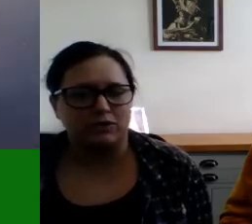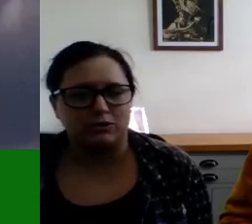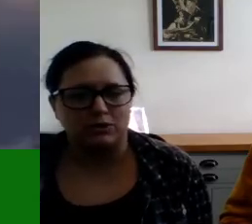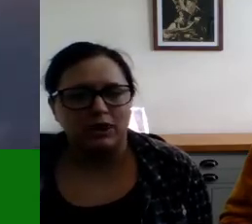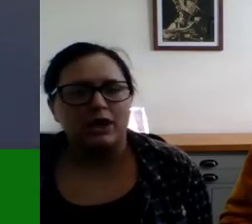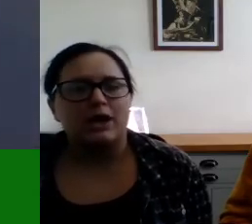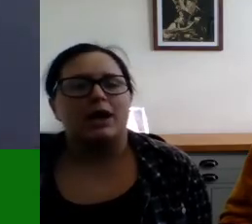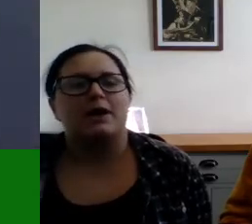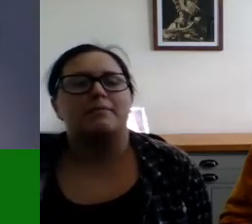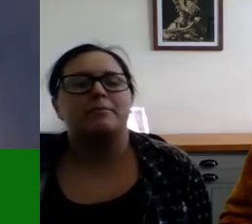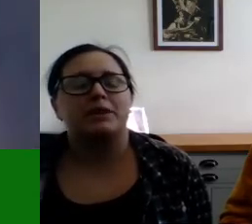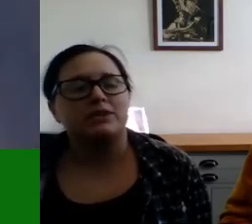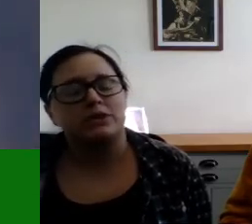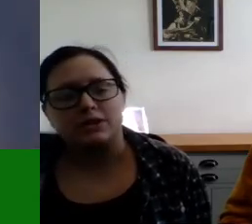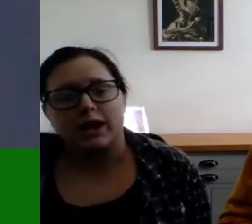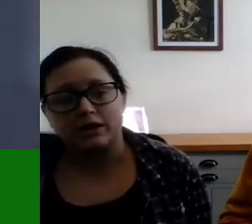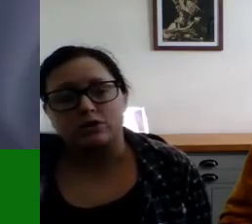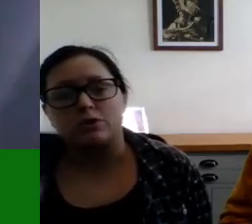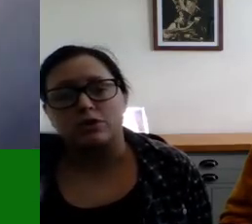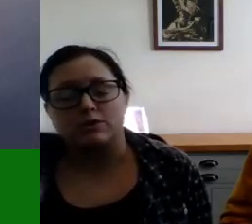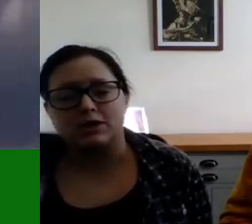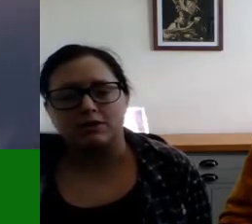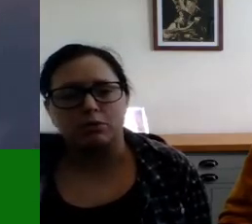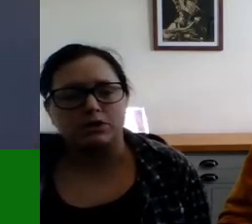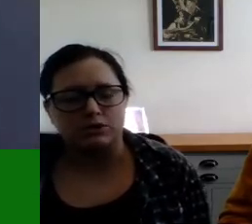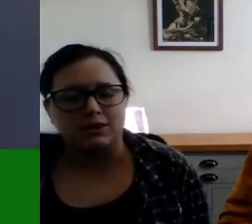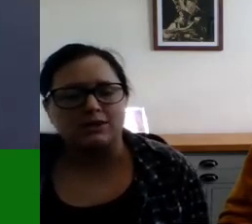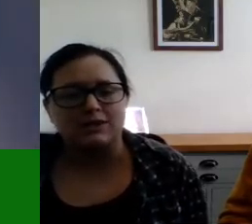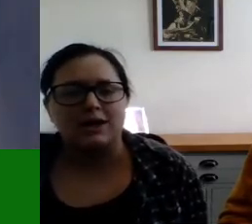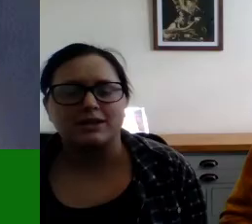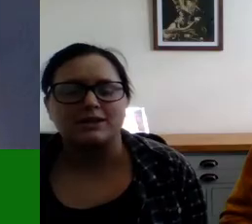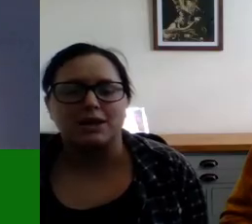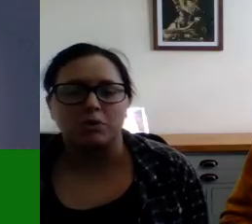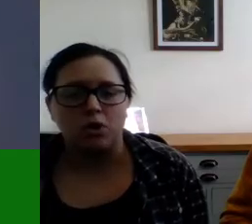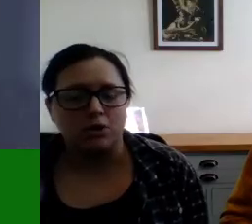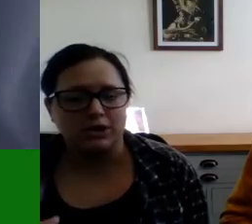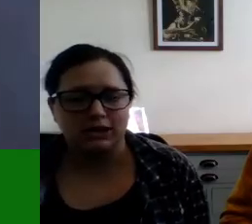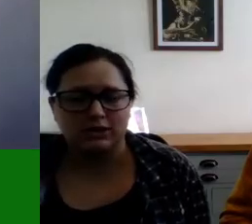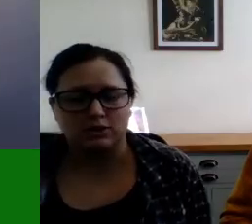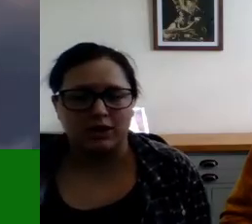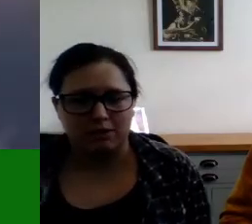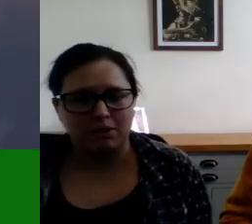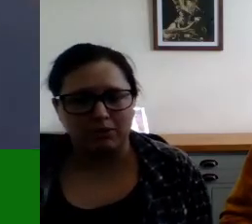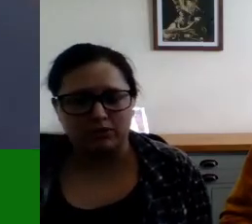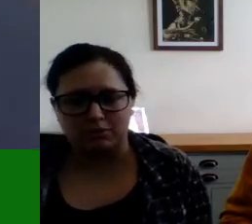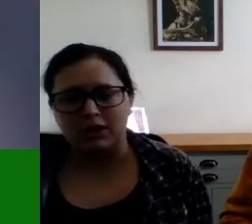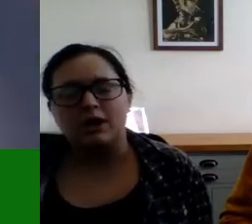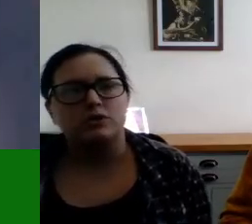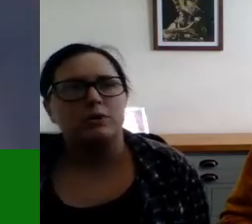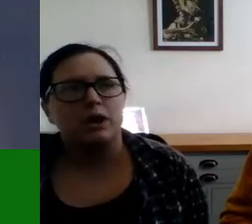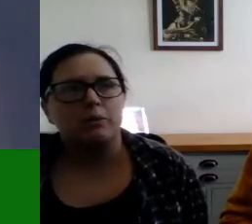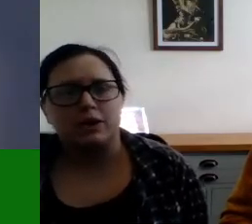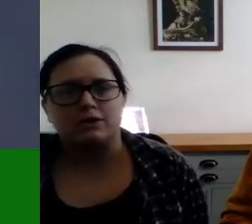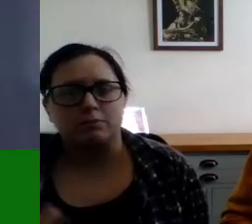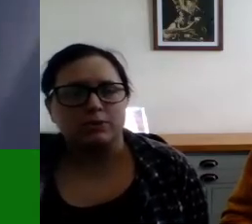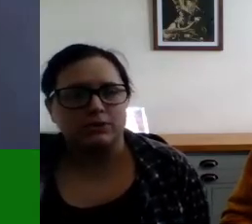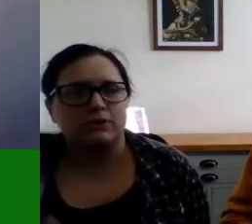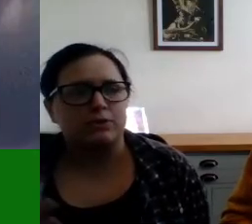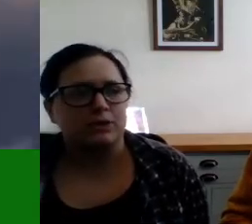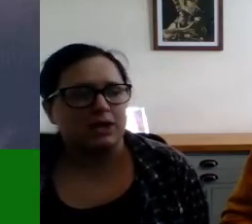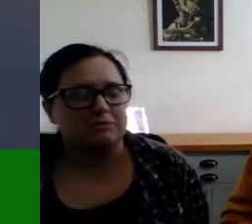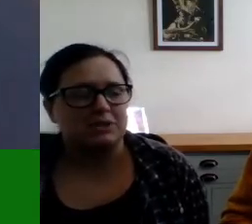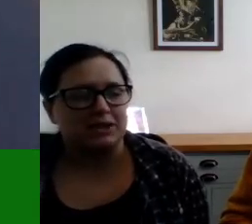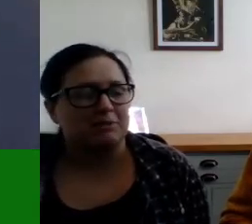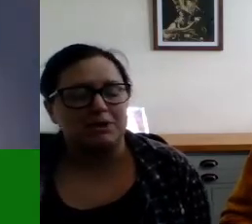you're 5 years old. But these are contextual cues. What it's doing is it's setting the same context as when that memory is formed. So when I walk into Boots,